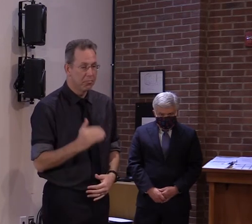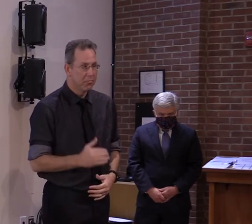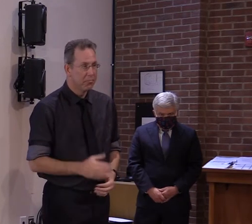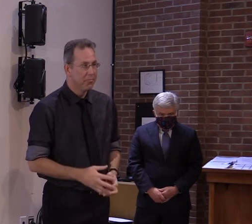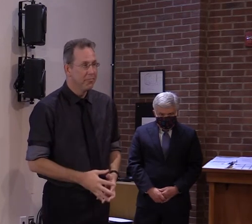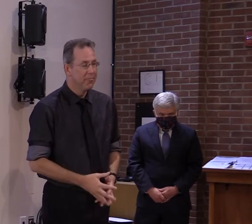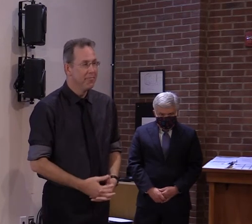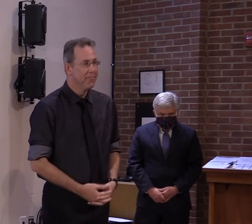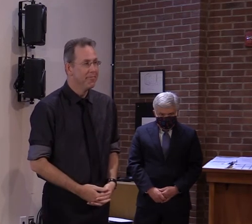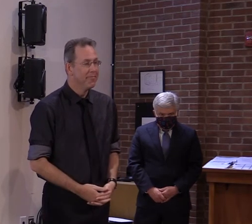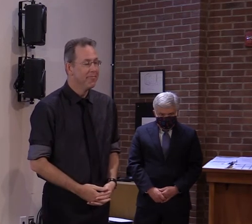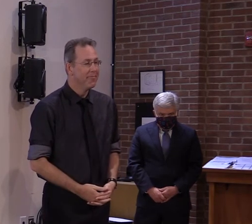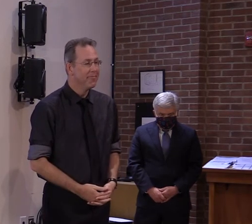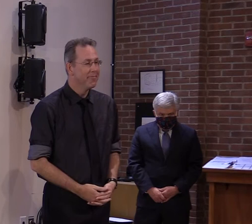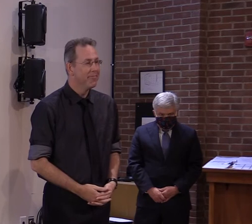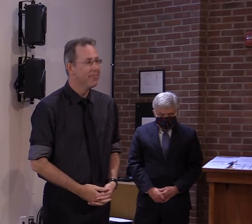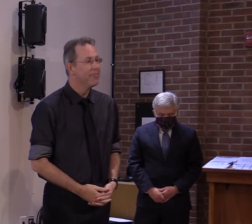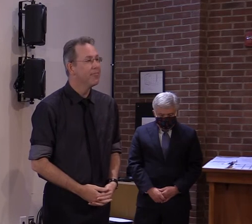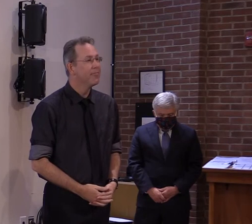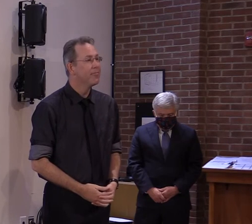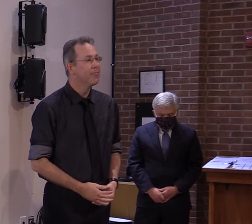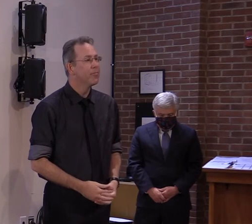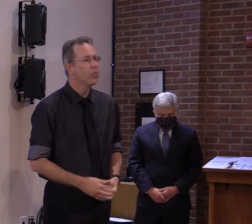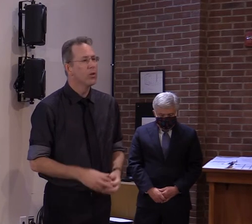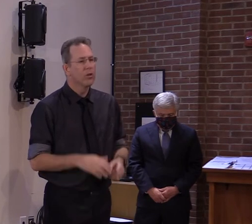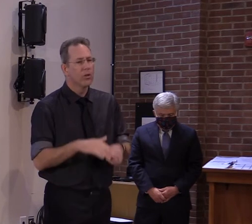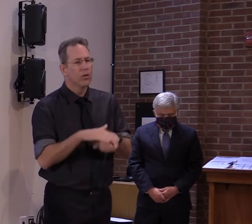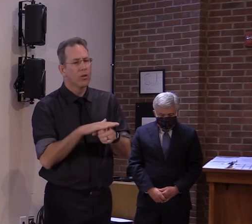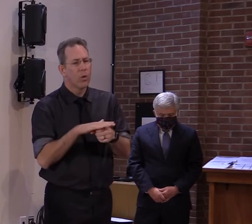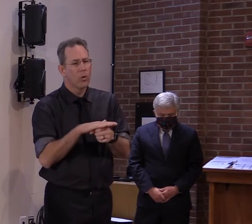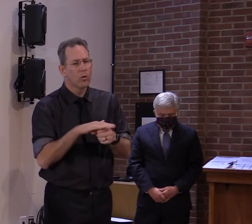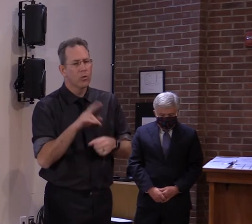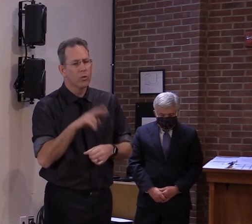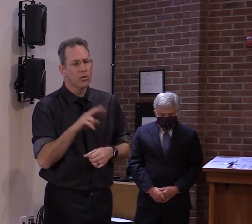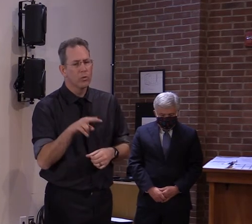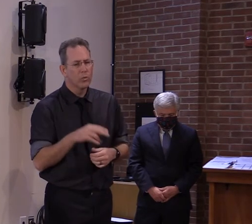Thanks. We'll go to Jolie, Local 22.